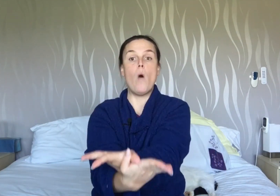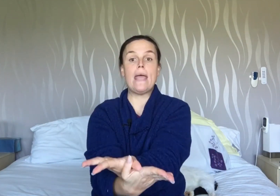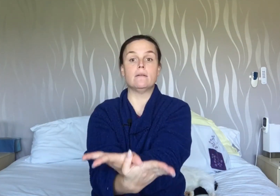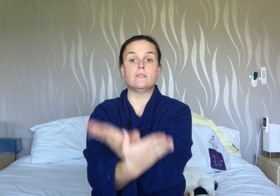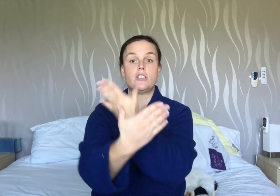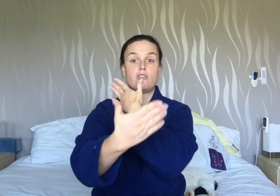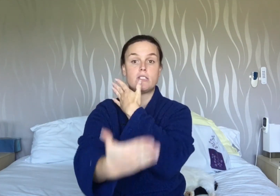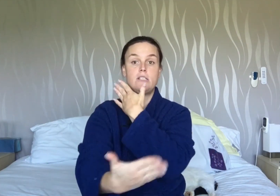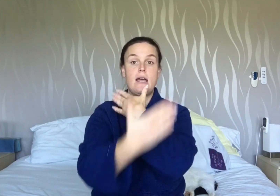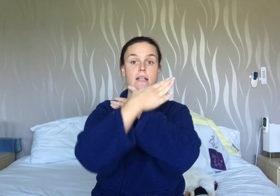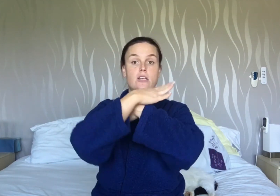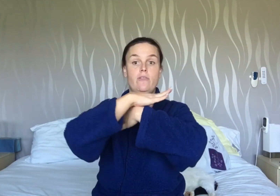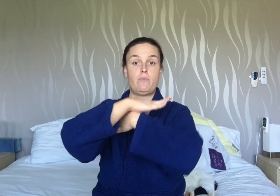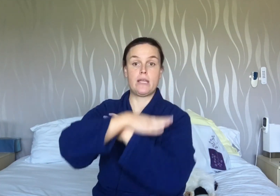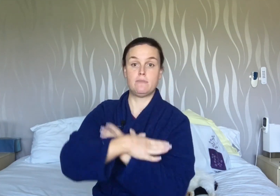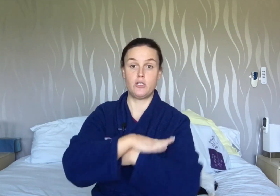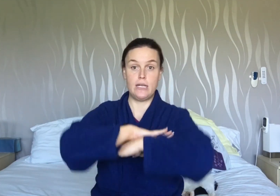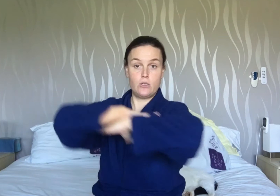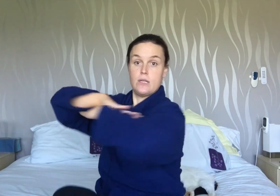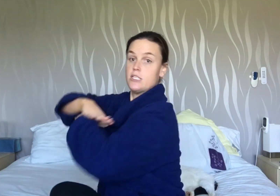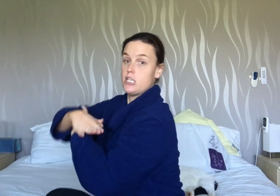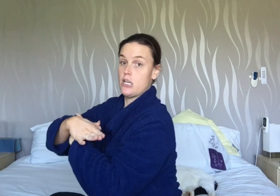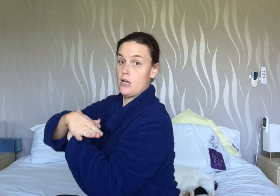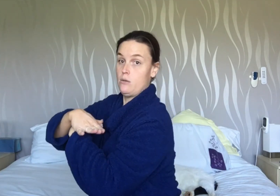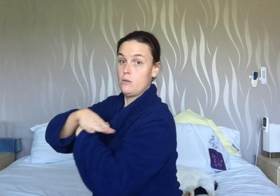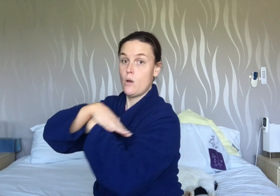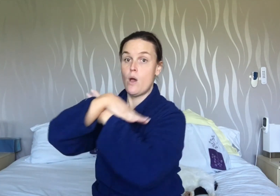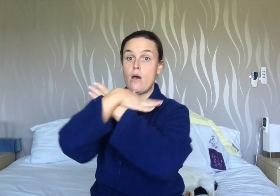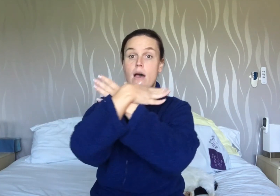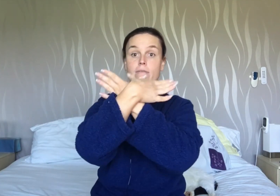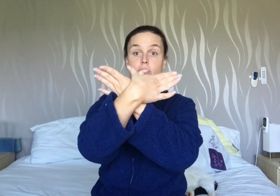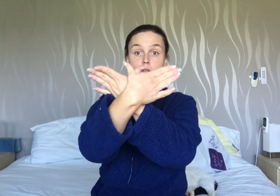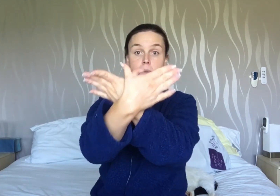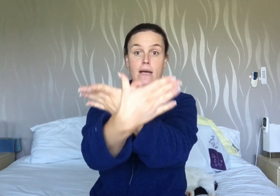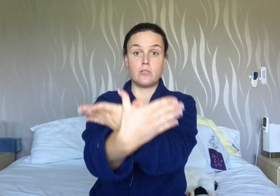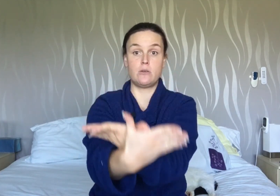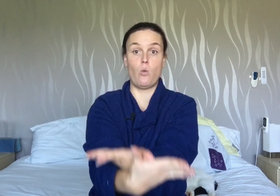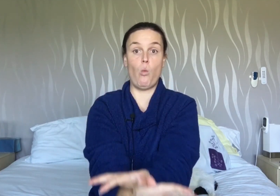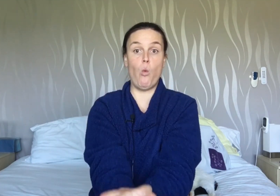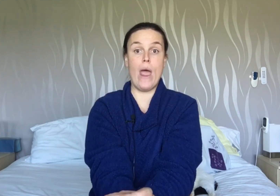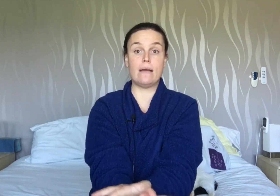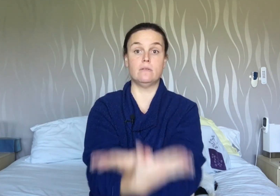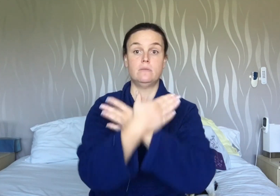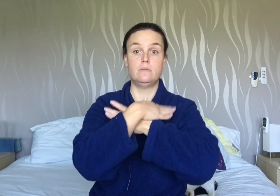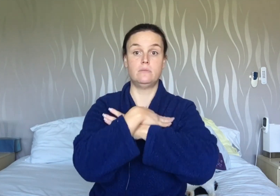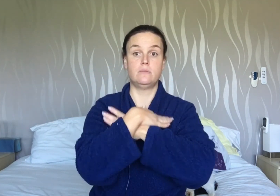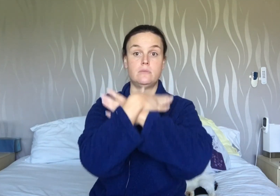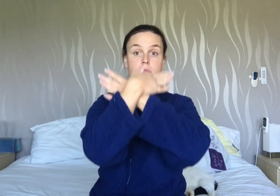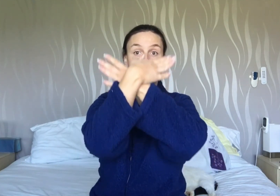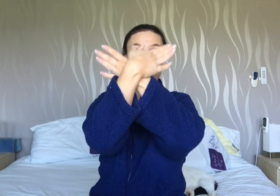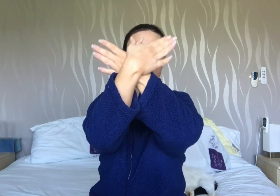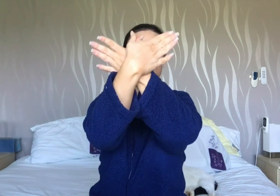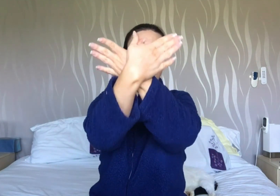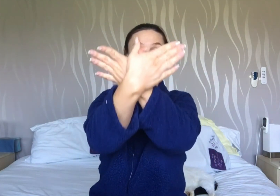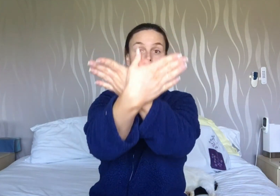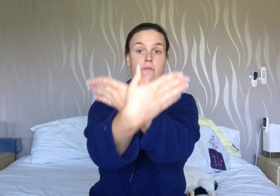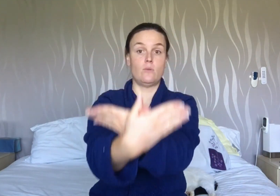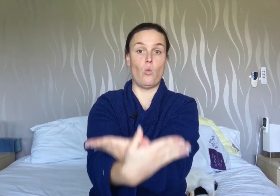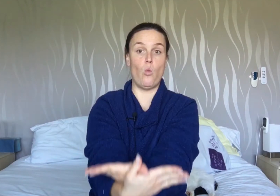Whale. So you're crossing your hands over, bring them into you and fold them out. Whale. It's a big tail.